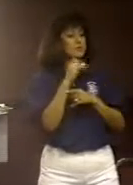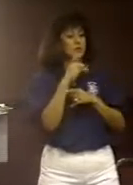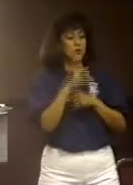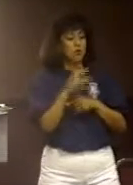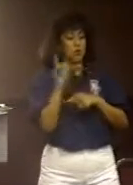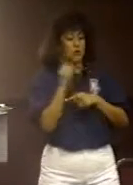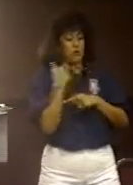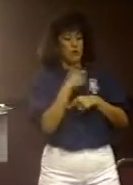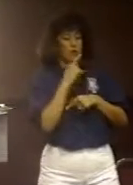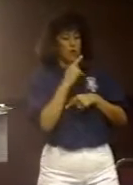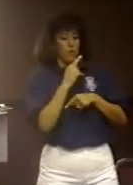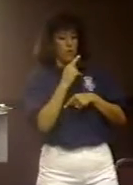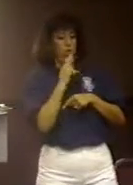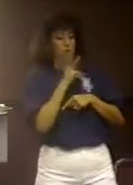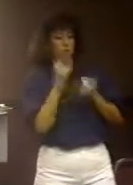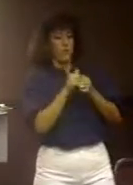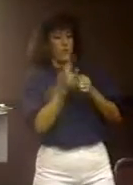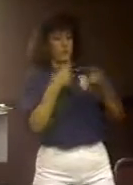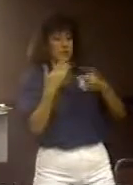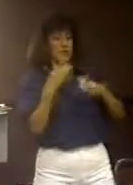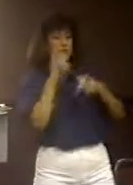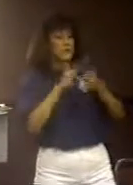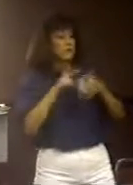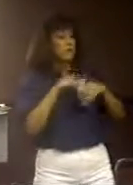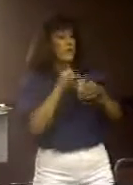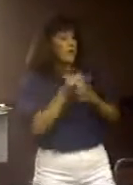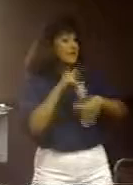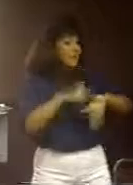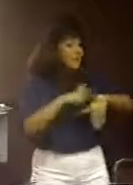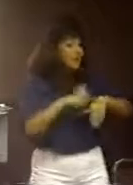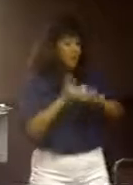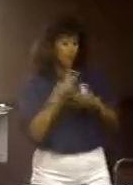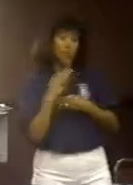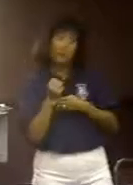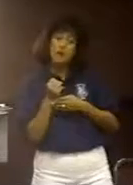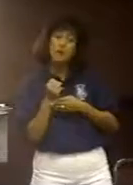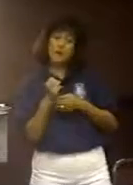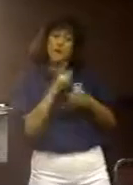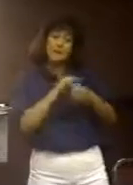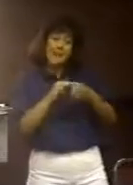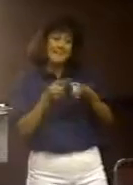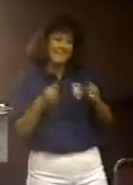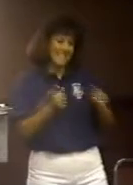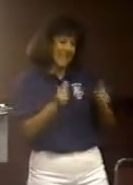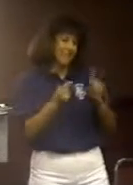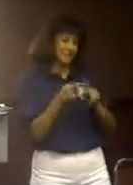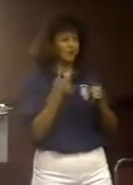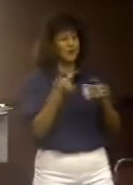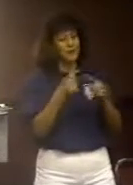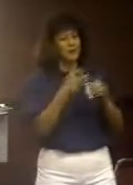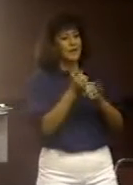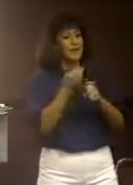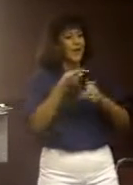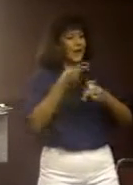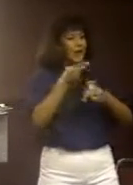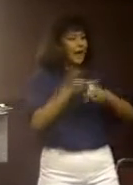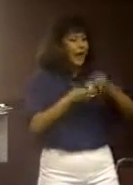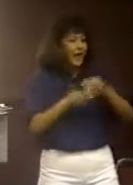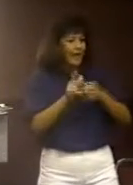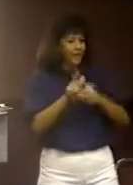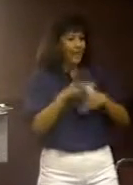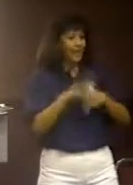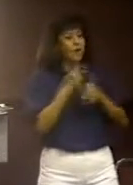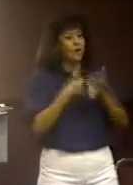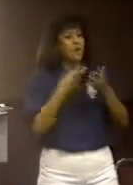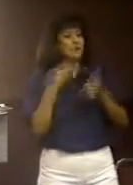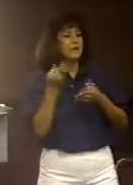were with signed research at the time, and it was a nice attempt to at least get a handle on what was